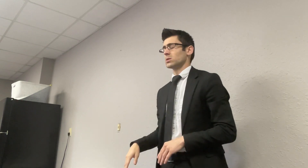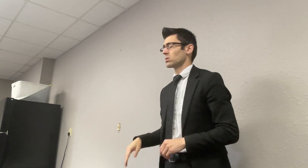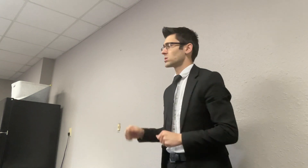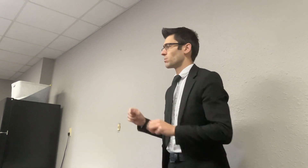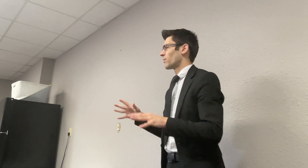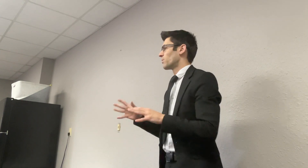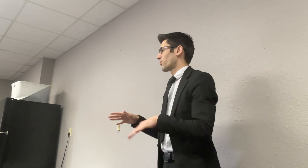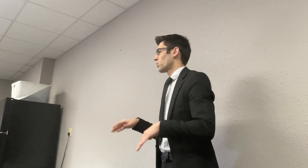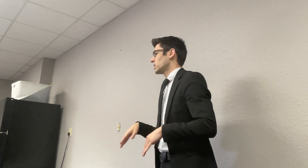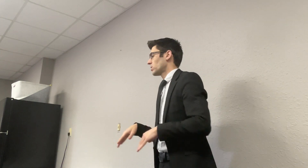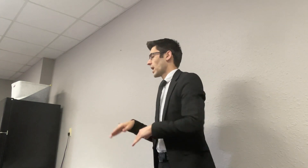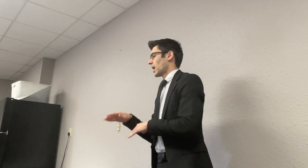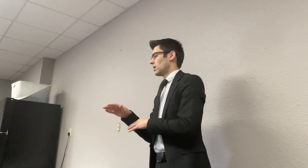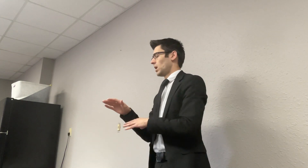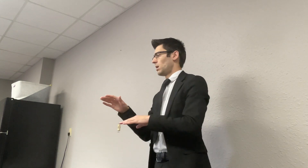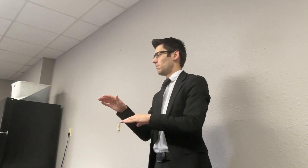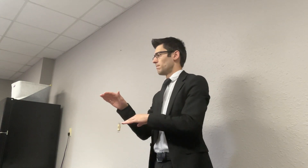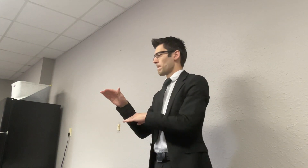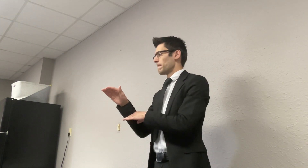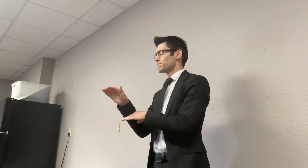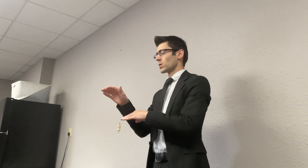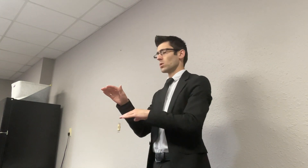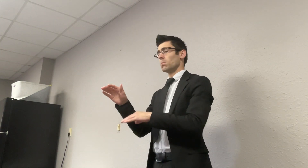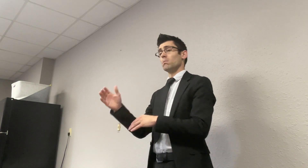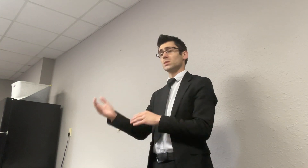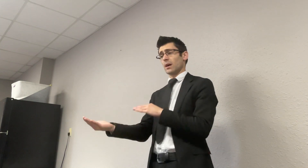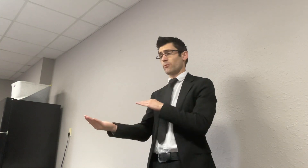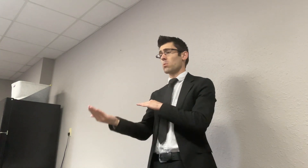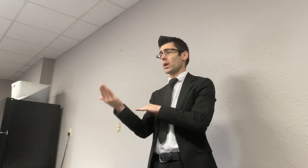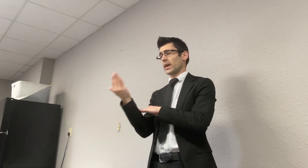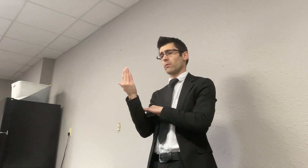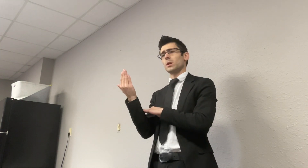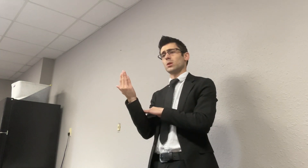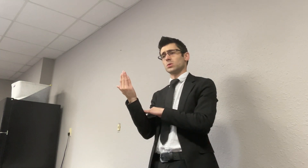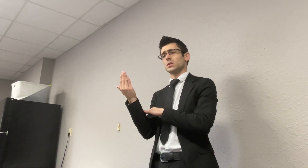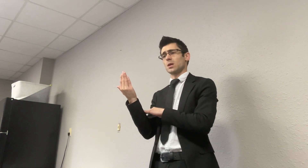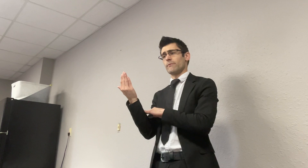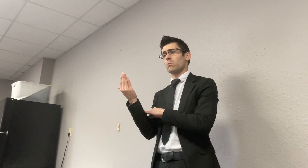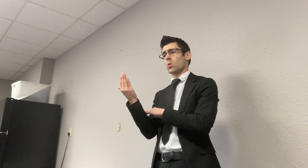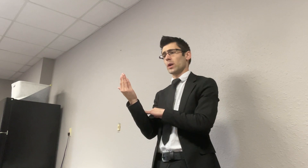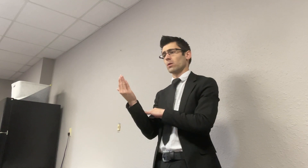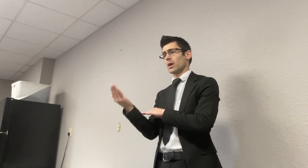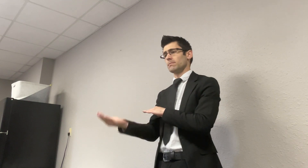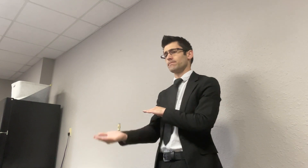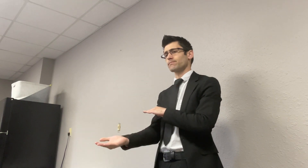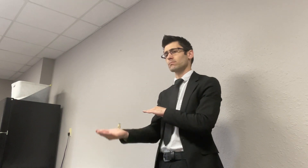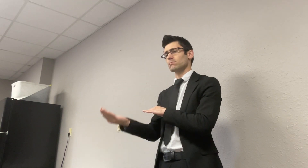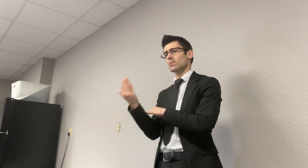let's, before we do that, sign for morning. Everybody knows the sign for morning, right?